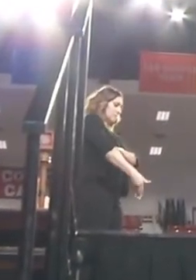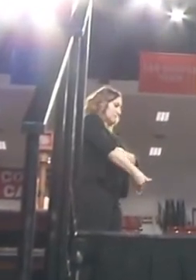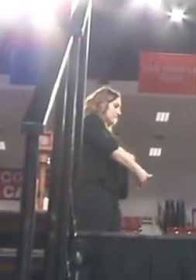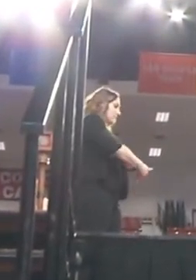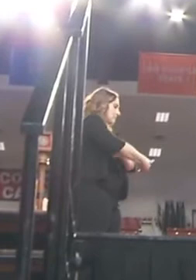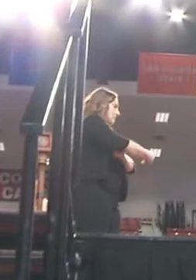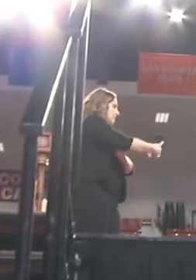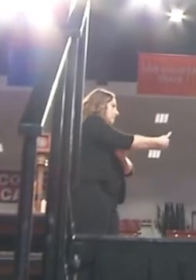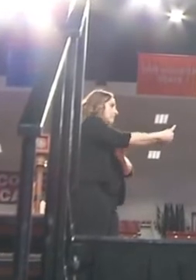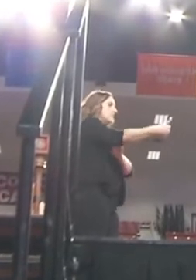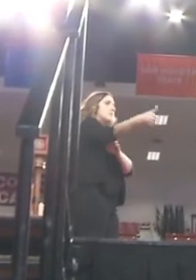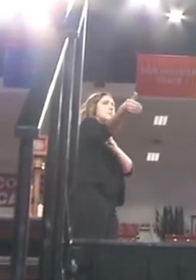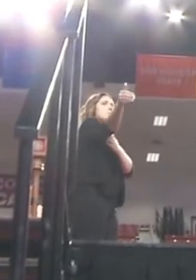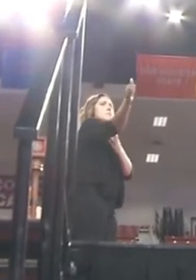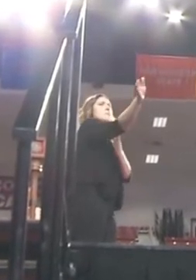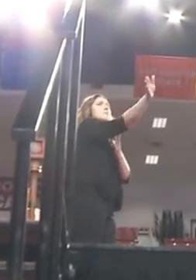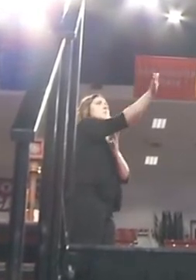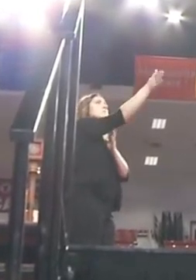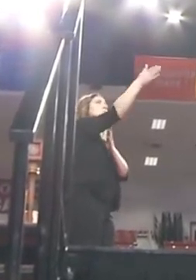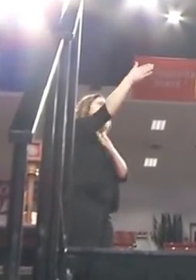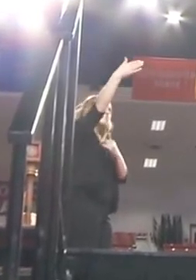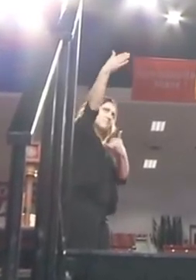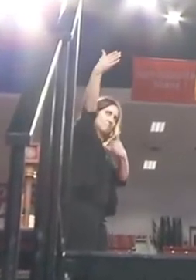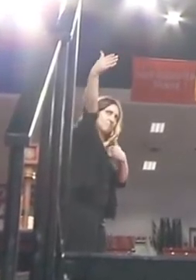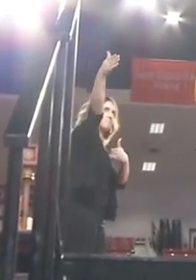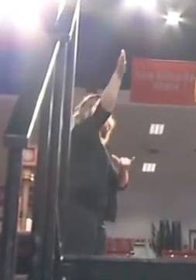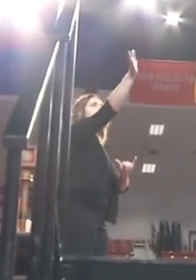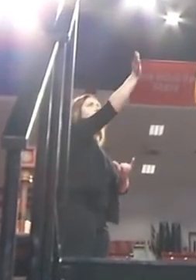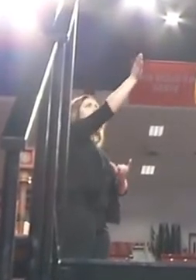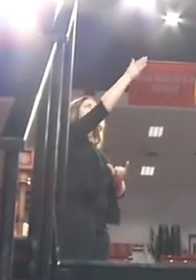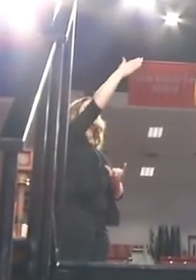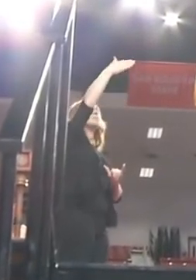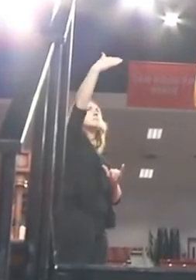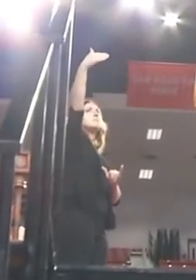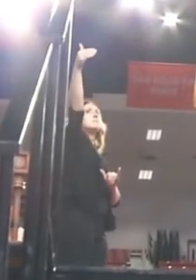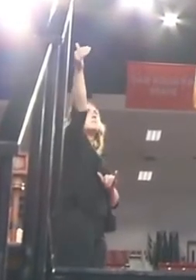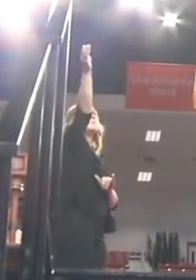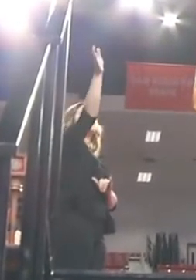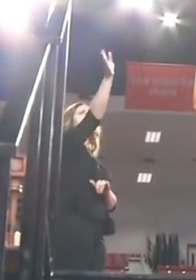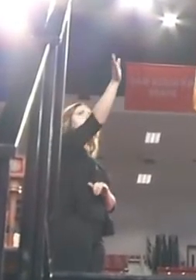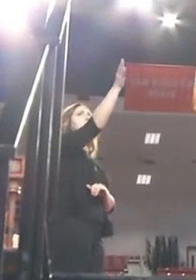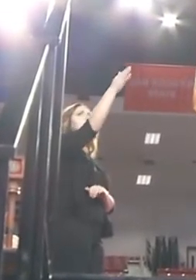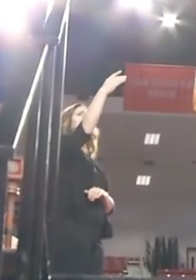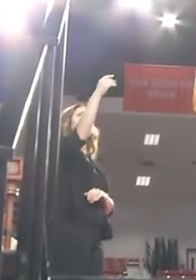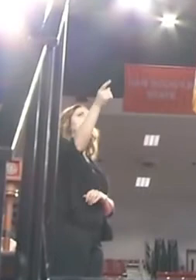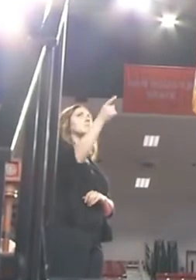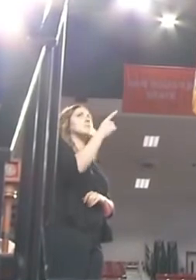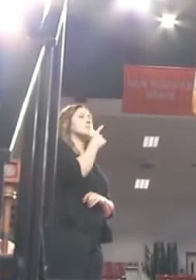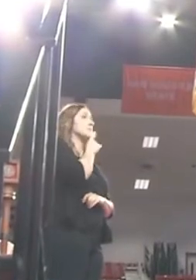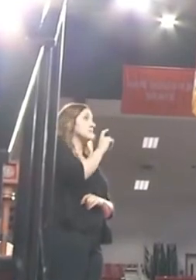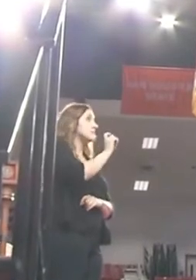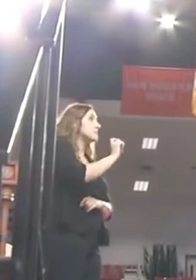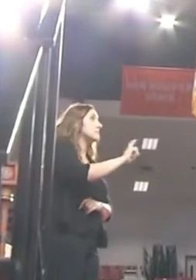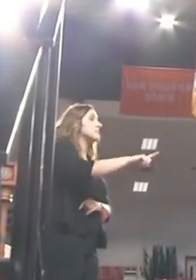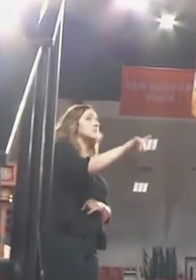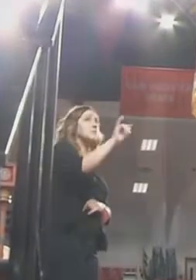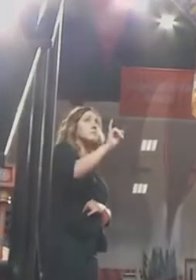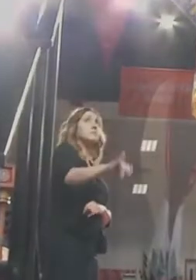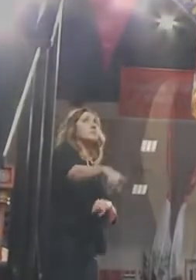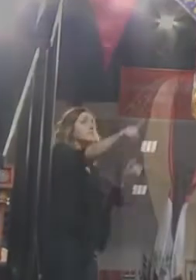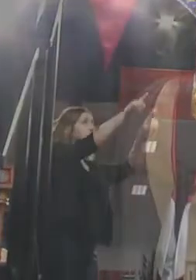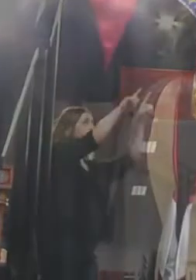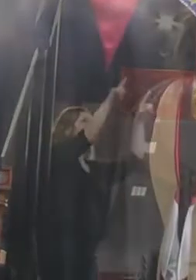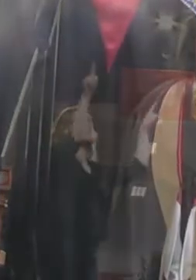the night that our flag was still there. Oh,